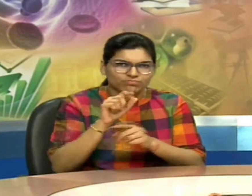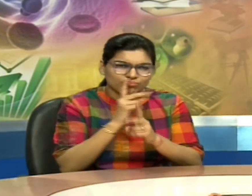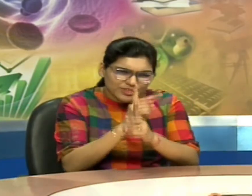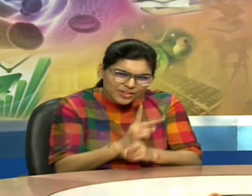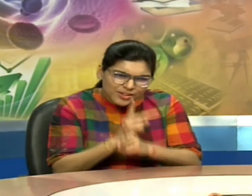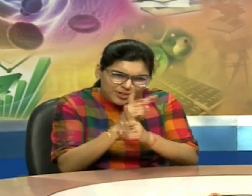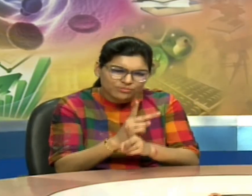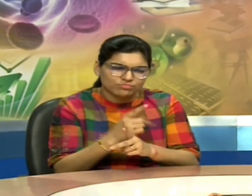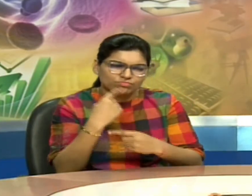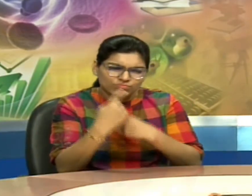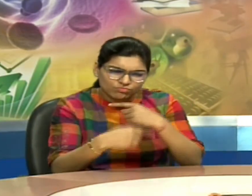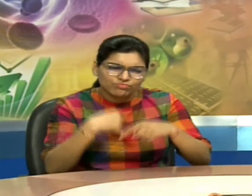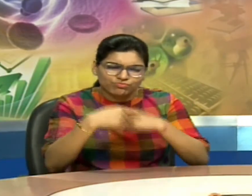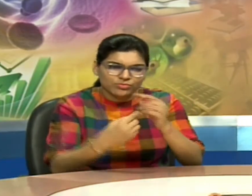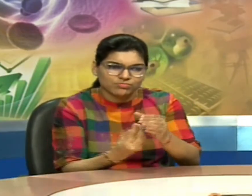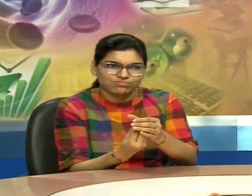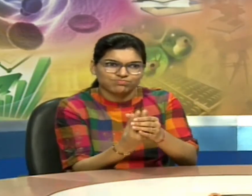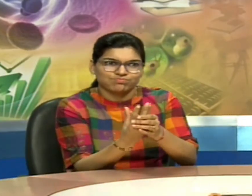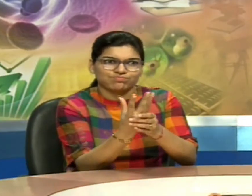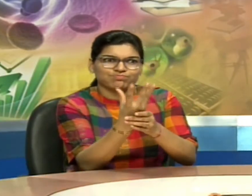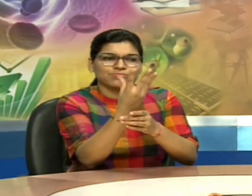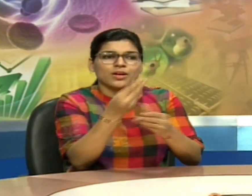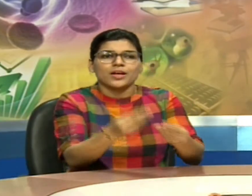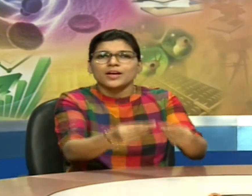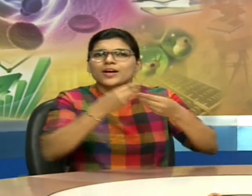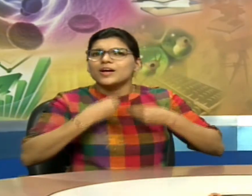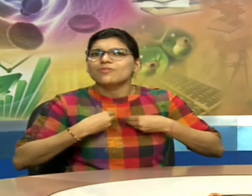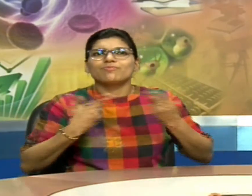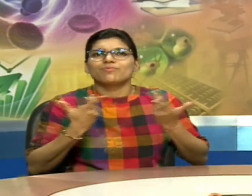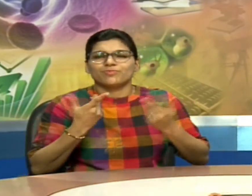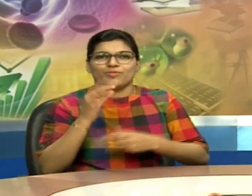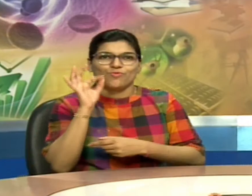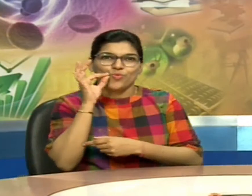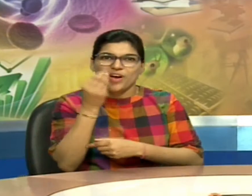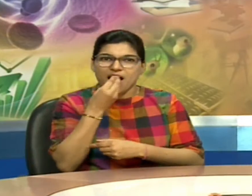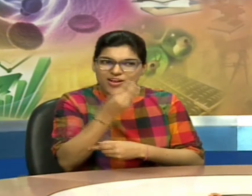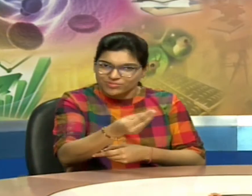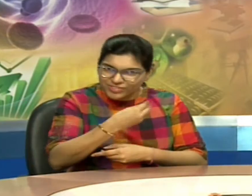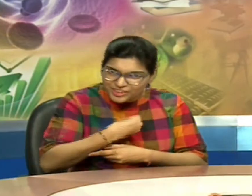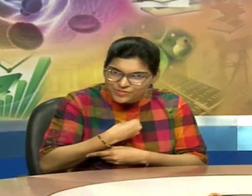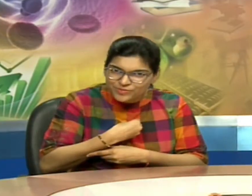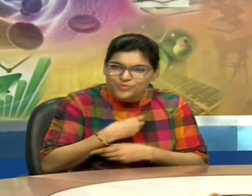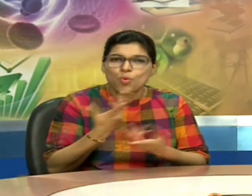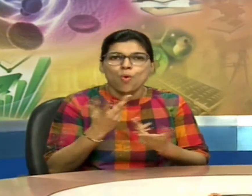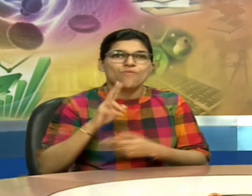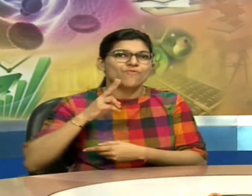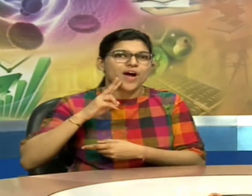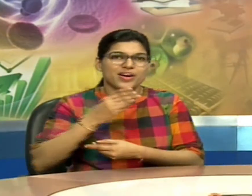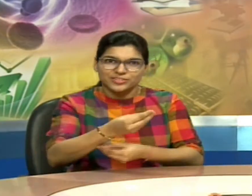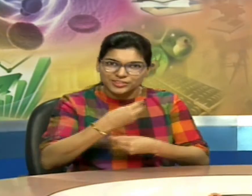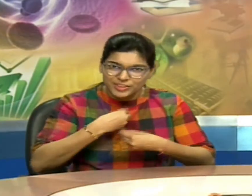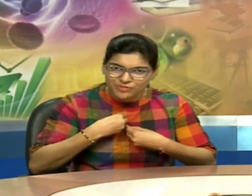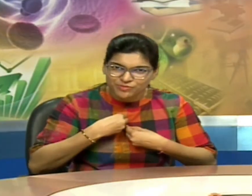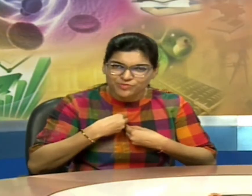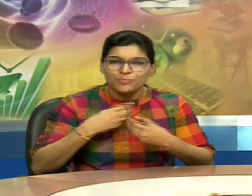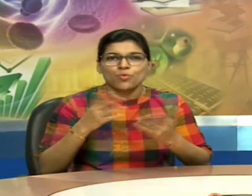give water, then we take care of the plant, and in return the plant gives us fruits or